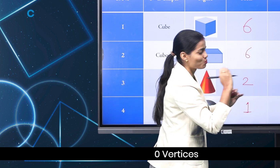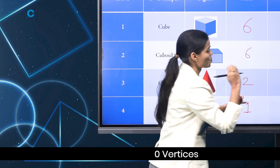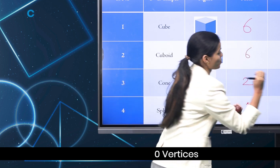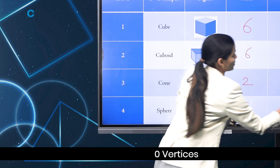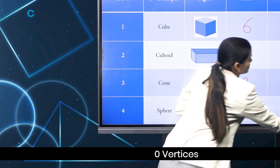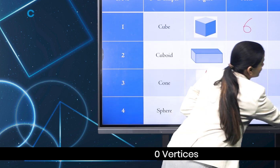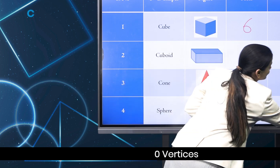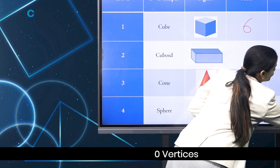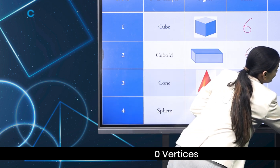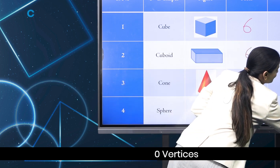0 vertices.